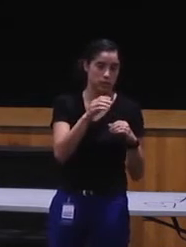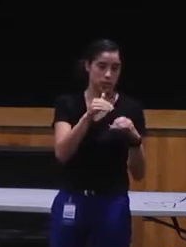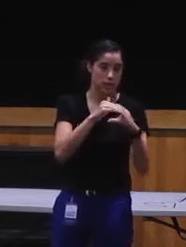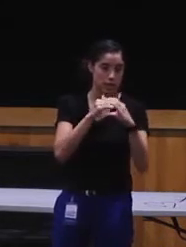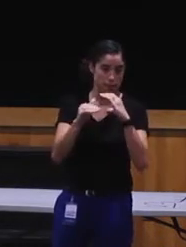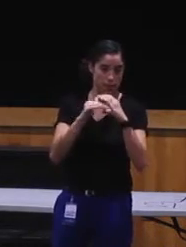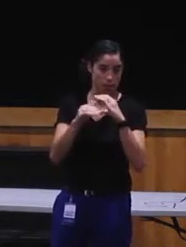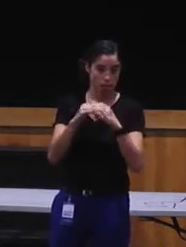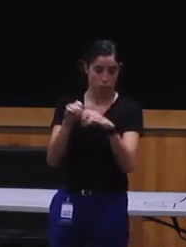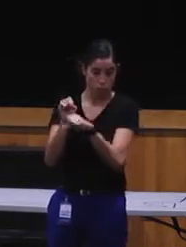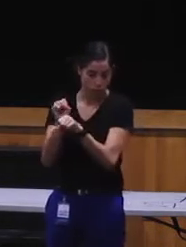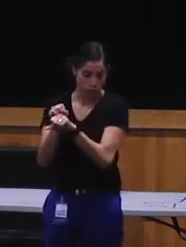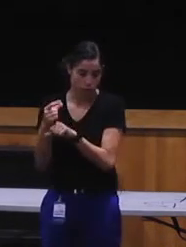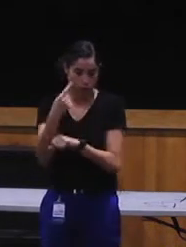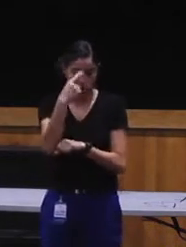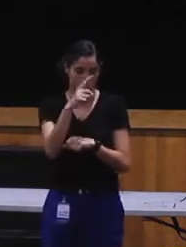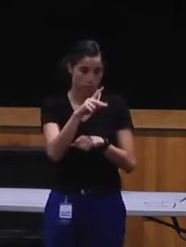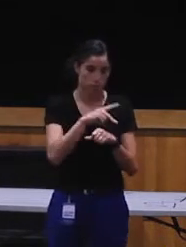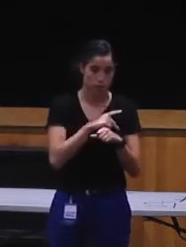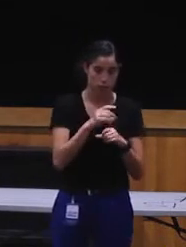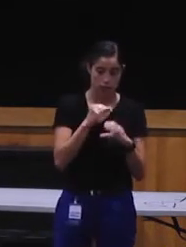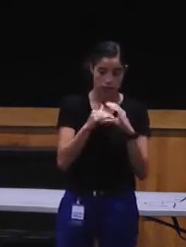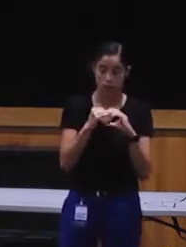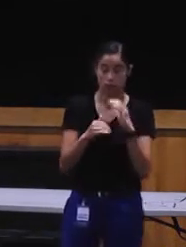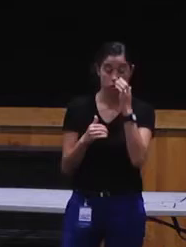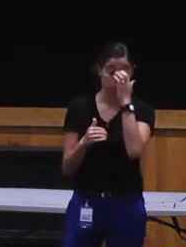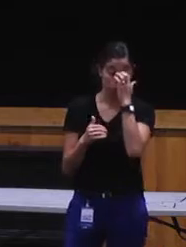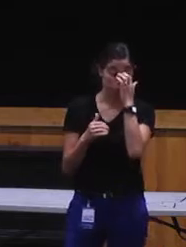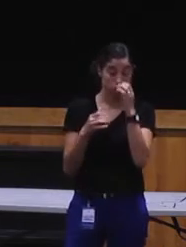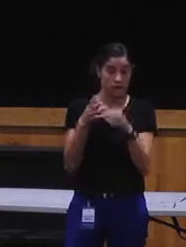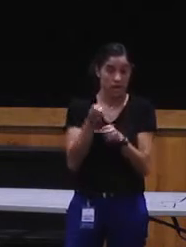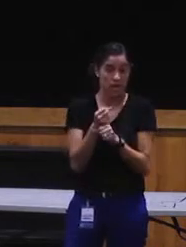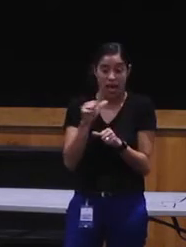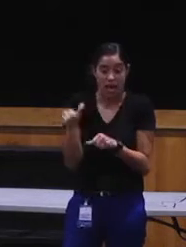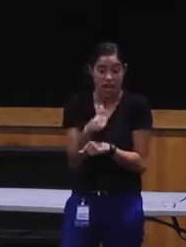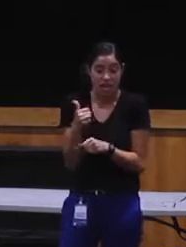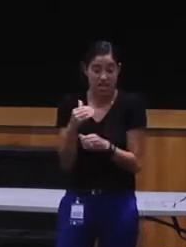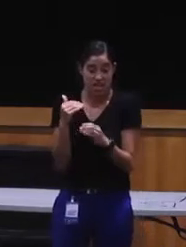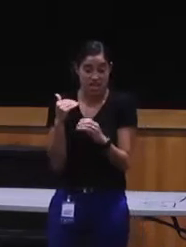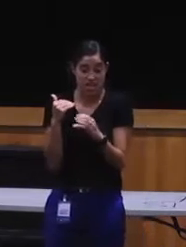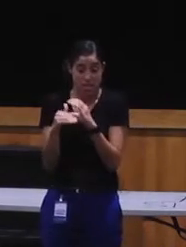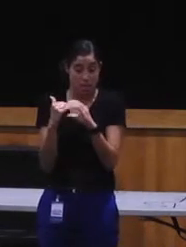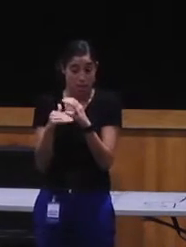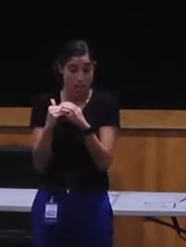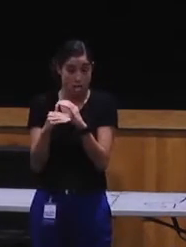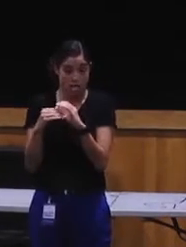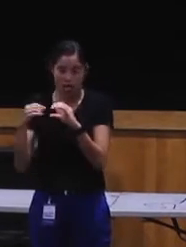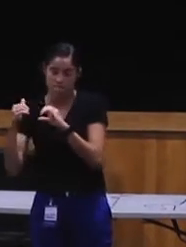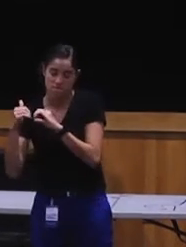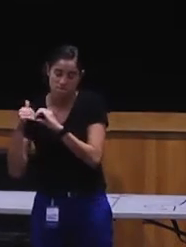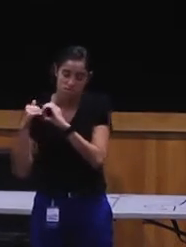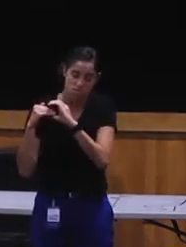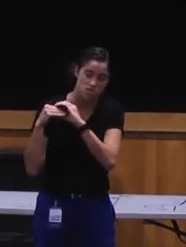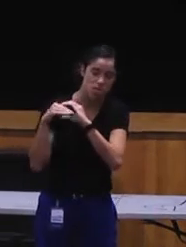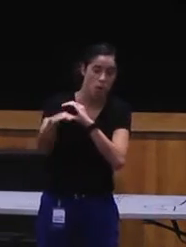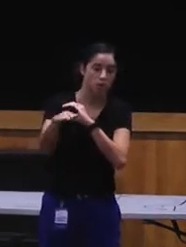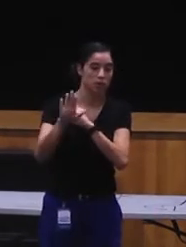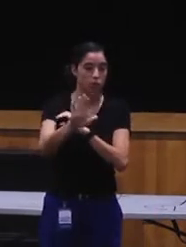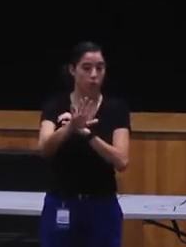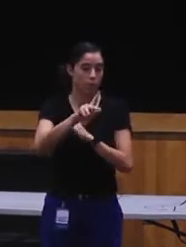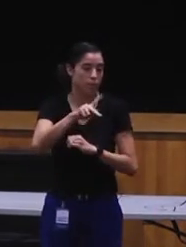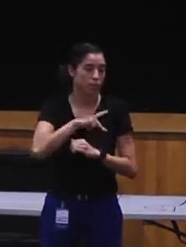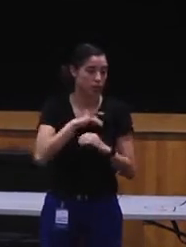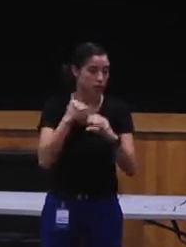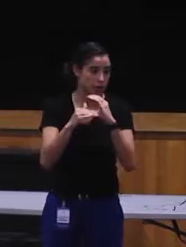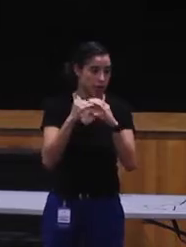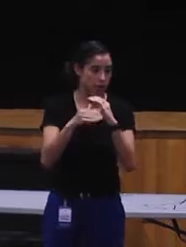to check that at least once. Then you can go ahead and take every email that you get from us and forward that to your personal if you want. So I'll send you those 3